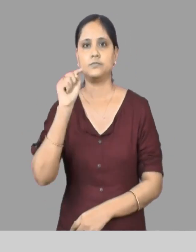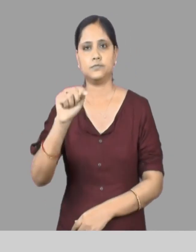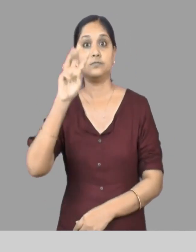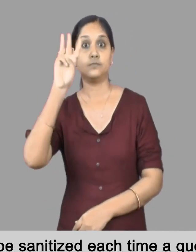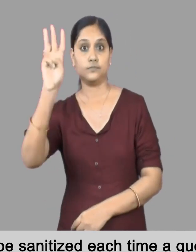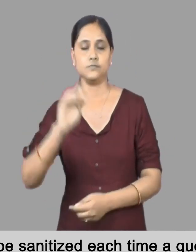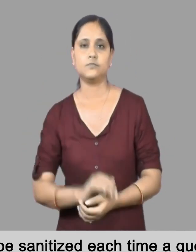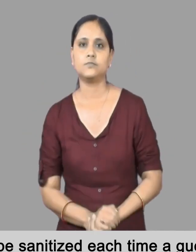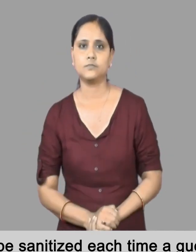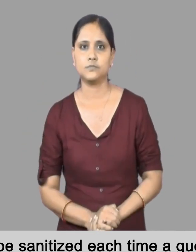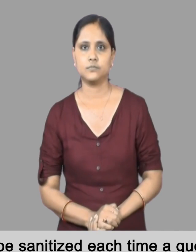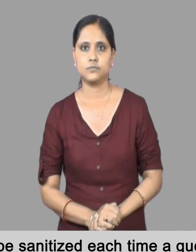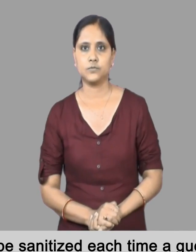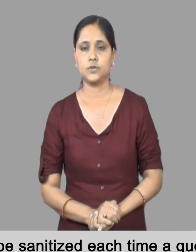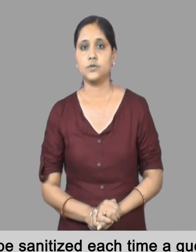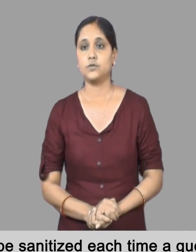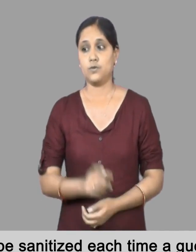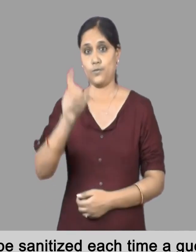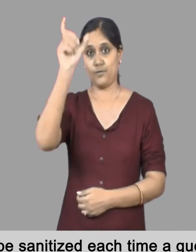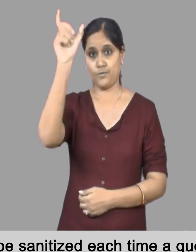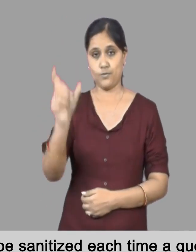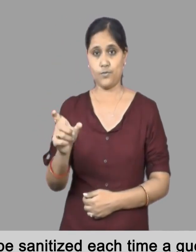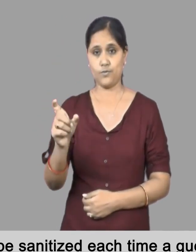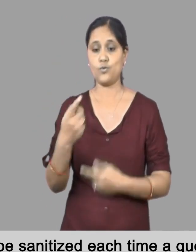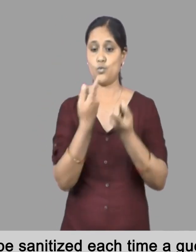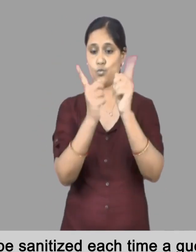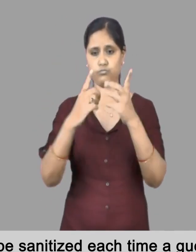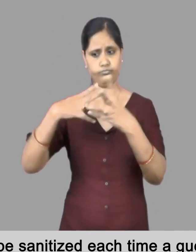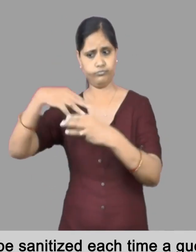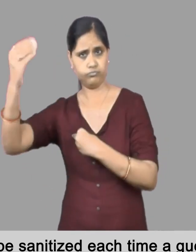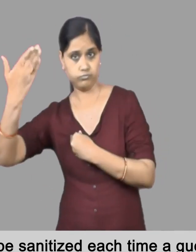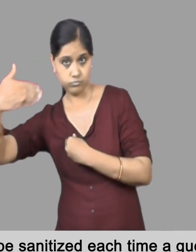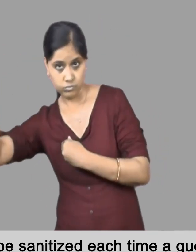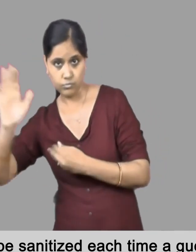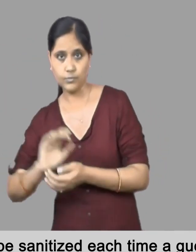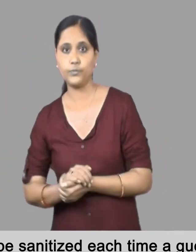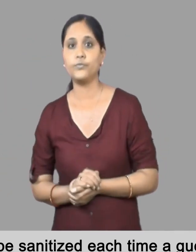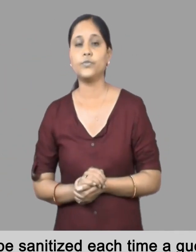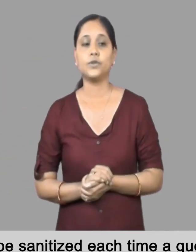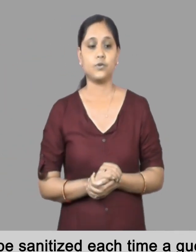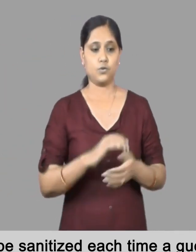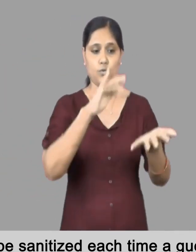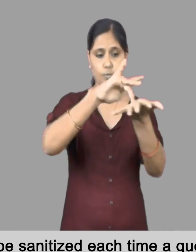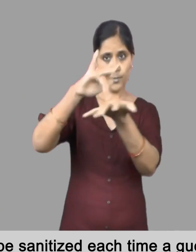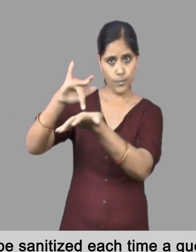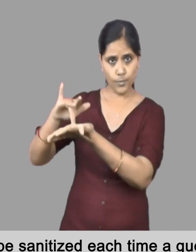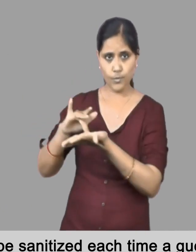Point 3. Rooms and other service area to be sanitized each time a guest leaves.